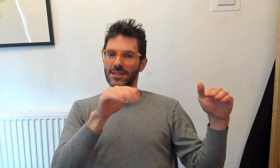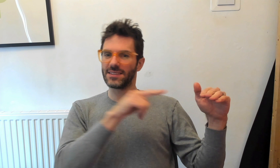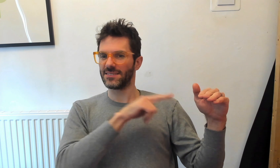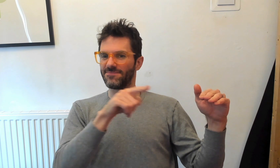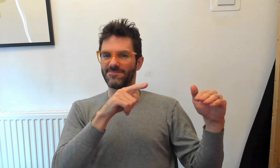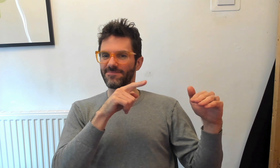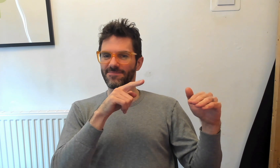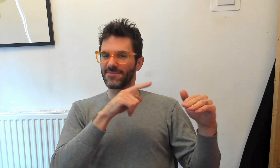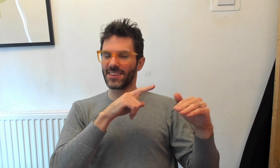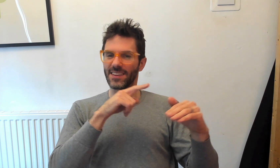platform.